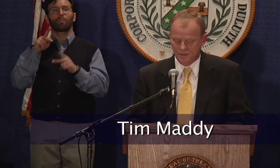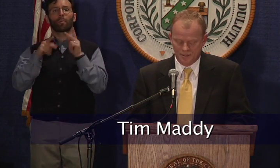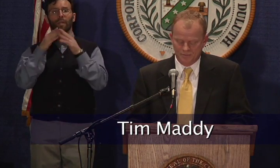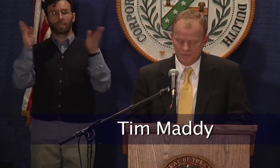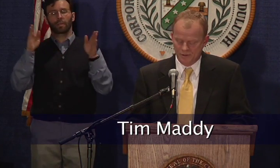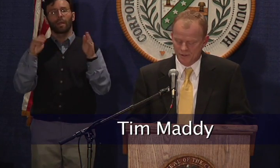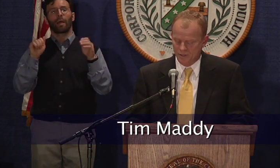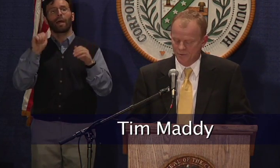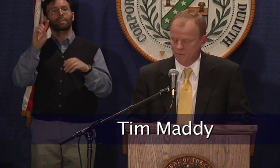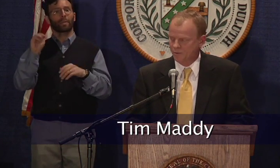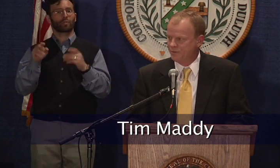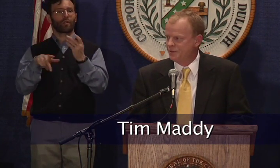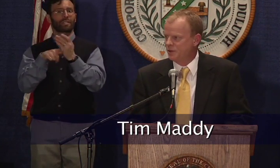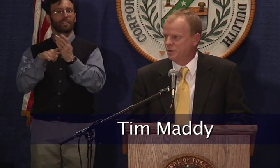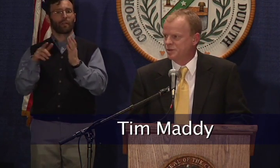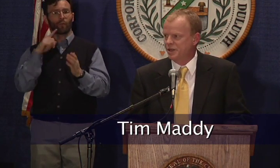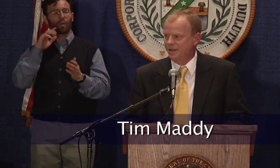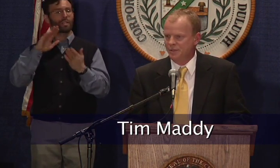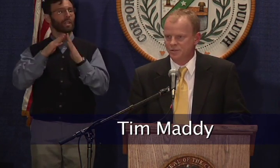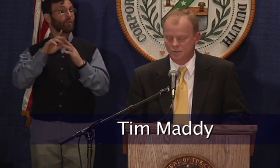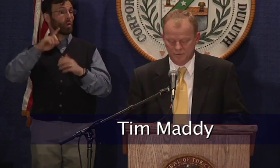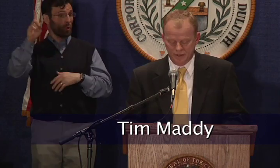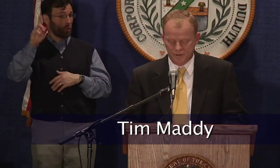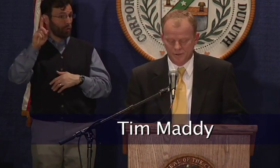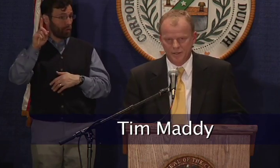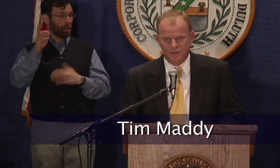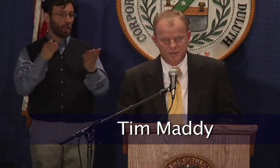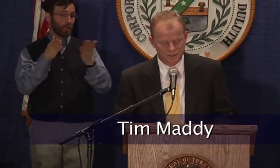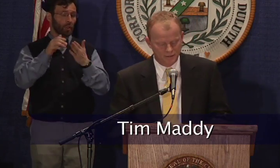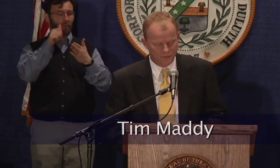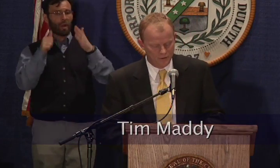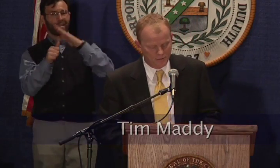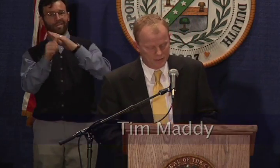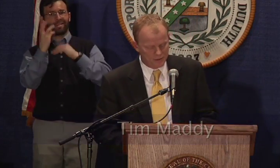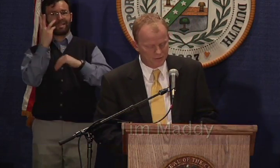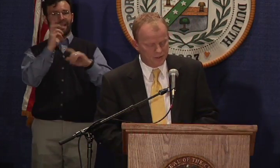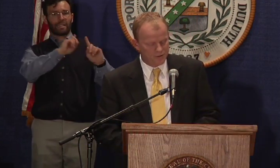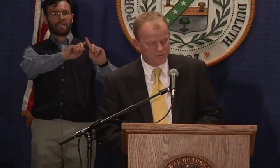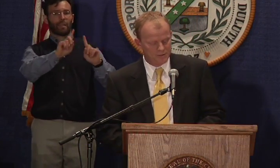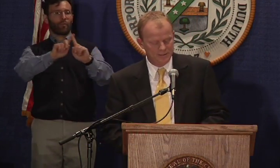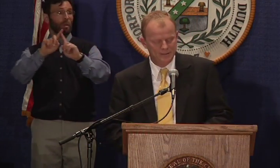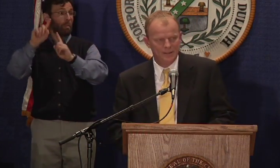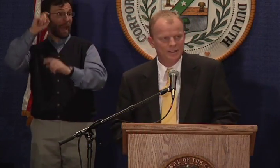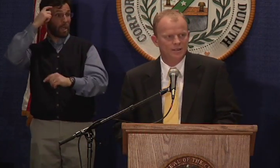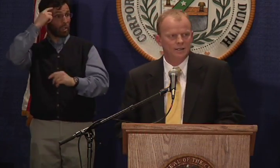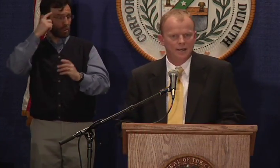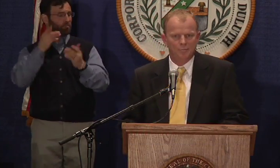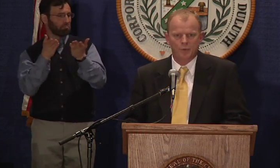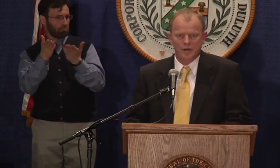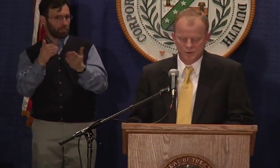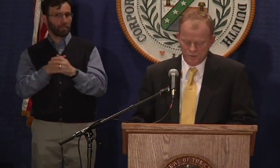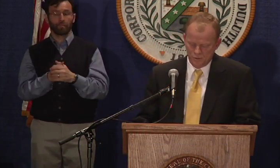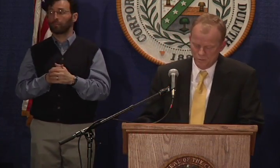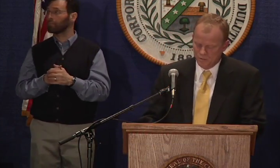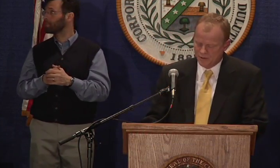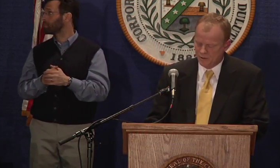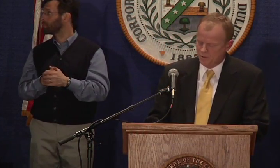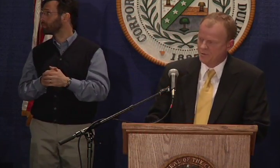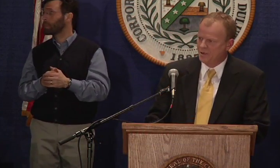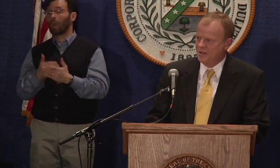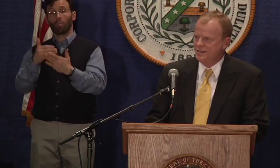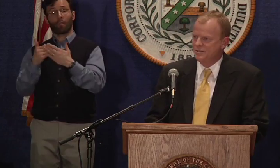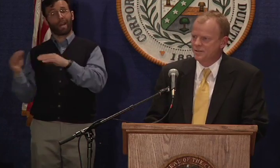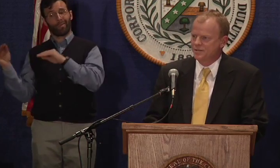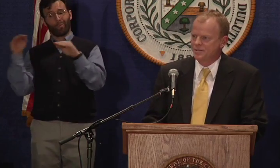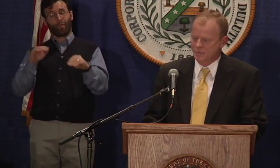administrative assistant for the city of Duluth, during which time he served under 6 different administrations. Prior to moving to